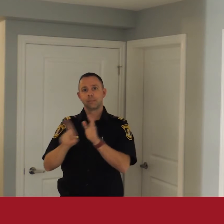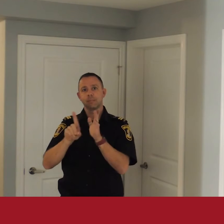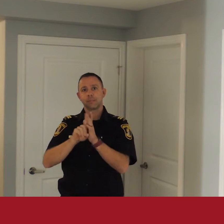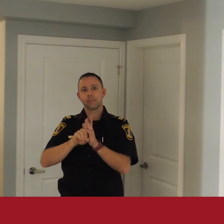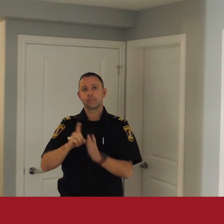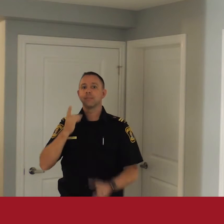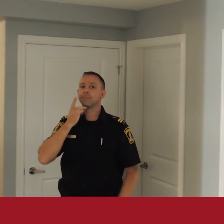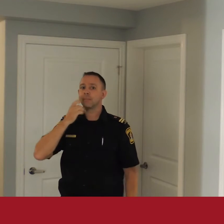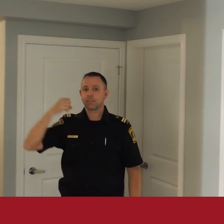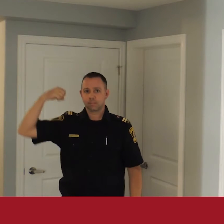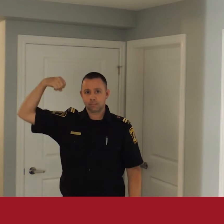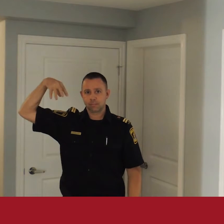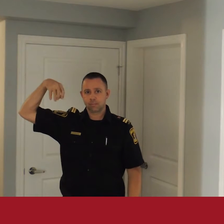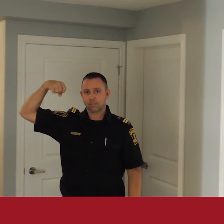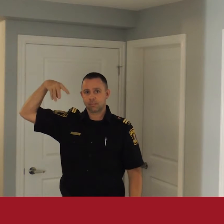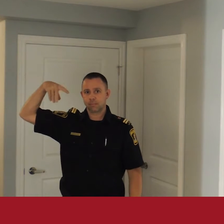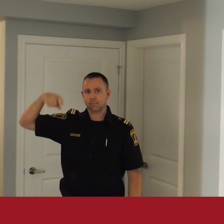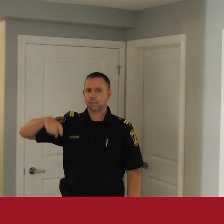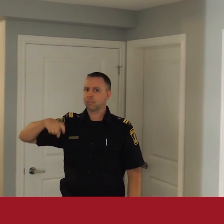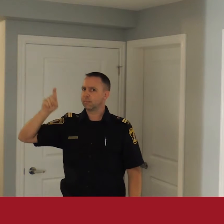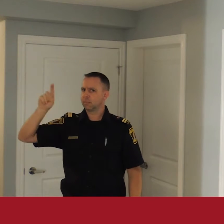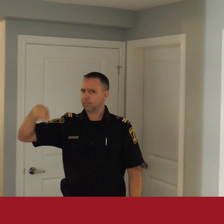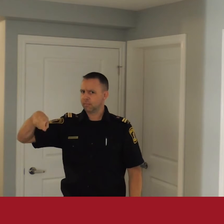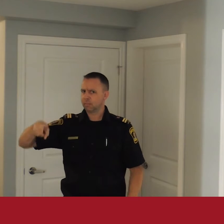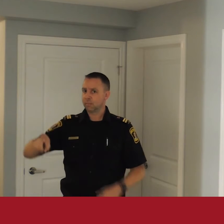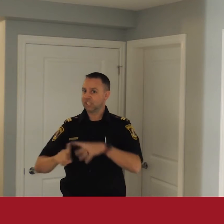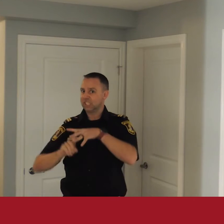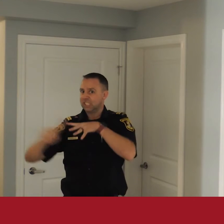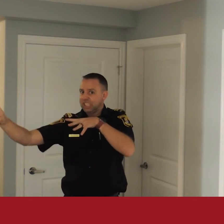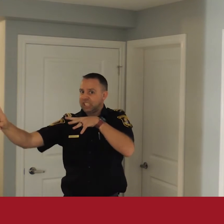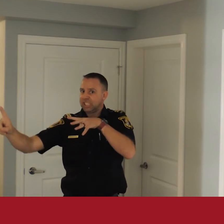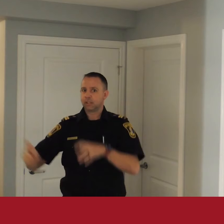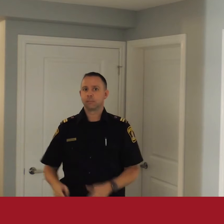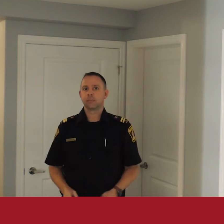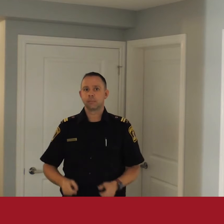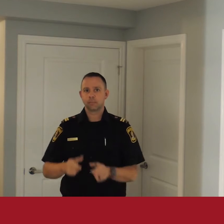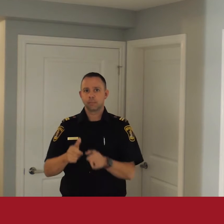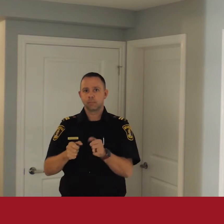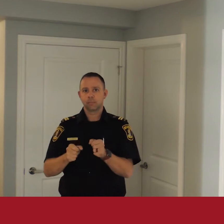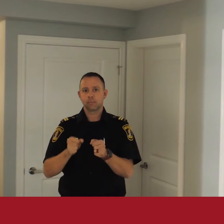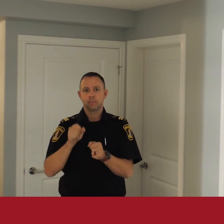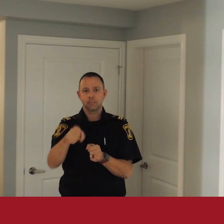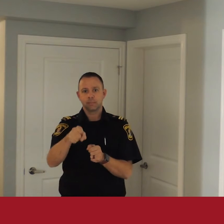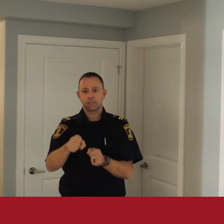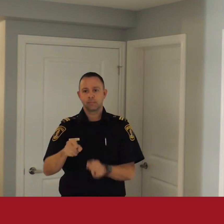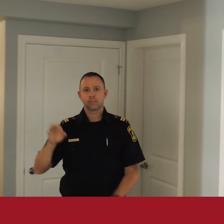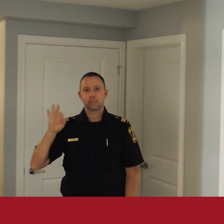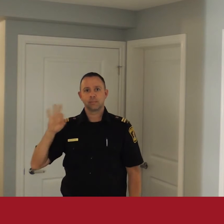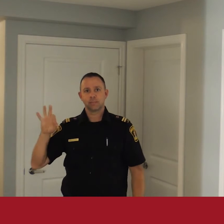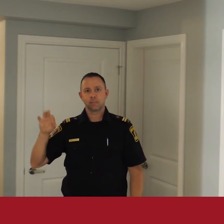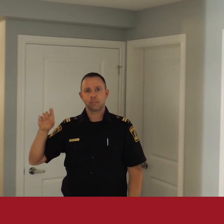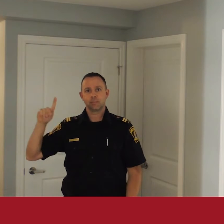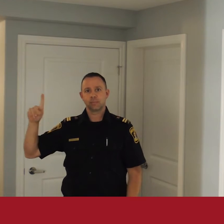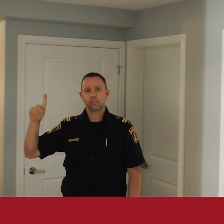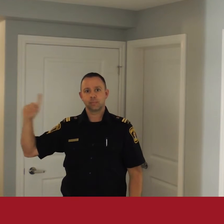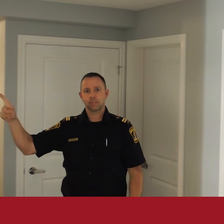When a fire alarms flash, you need to exit and contact 911.